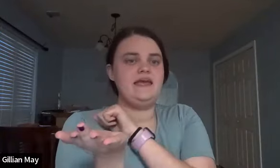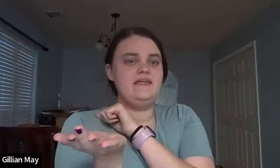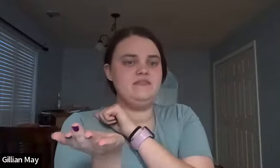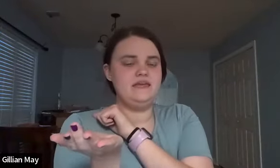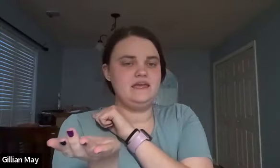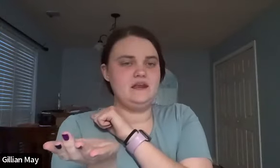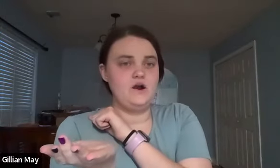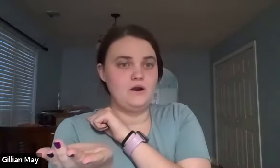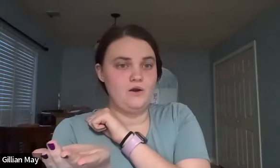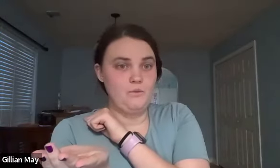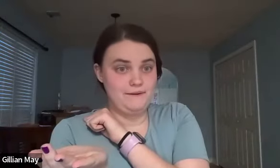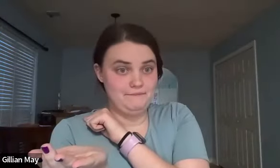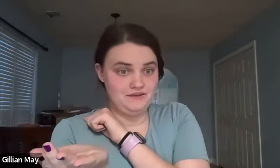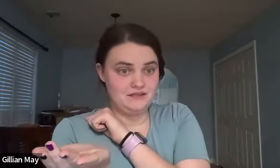And then our 1,000,000.